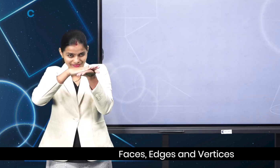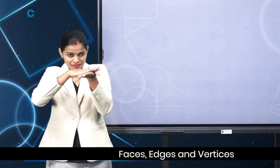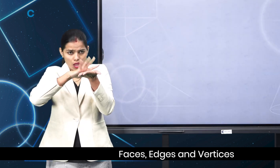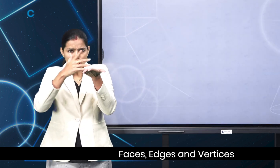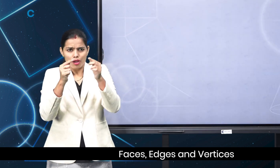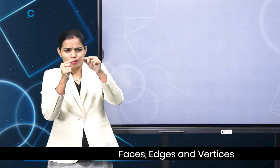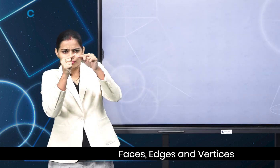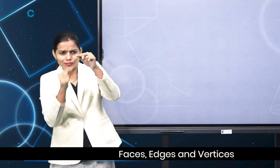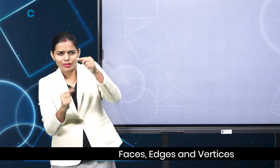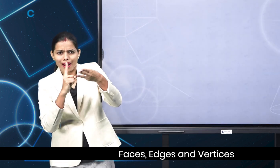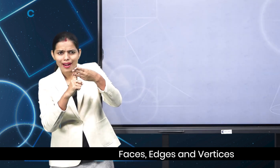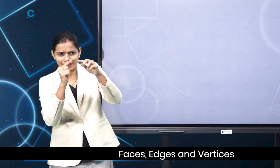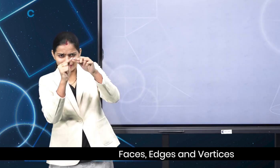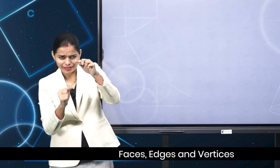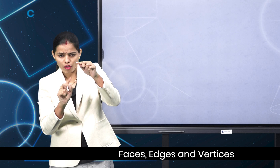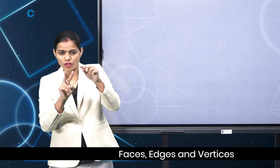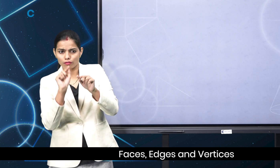Faces, edges and vertices.